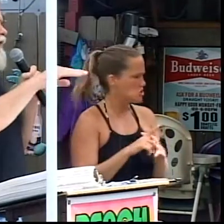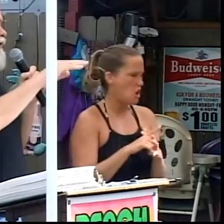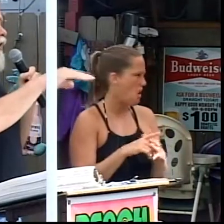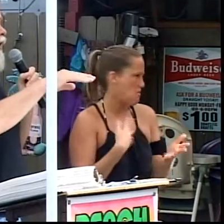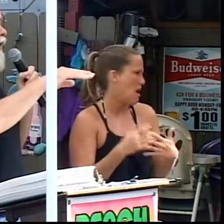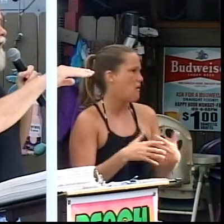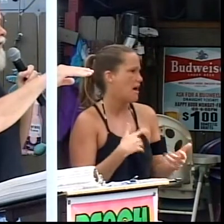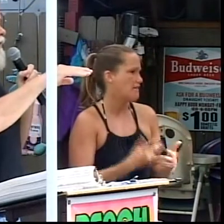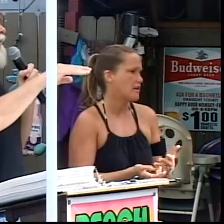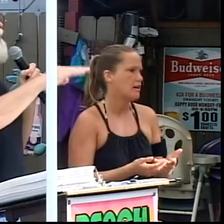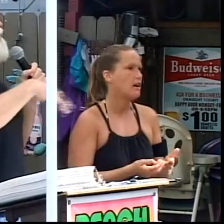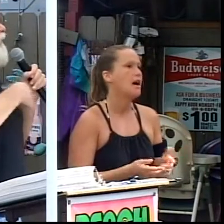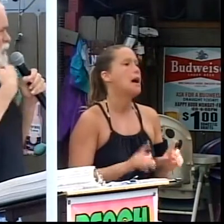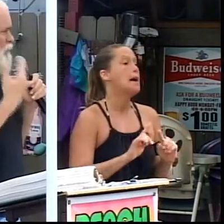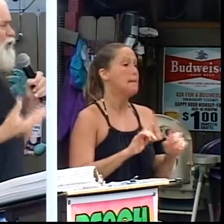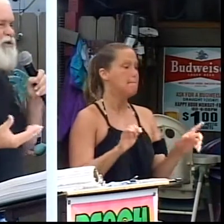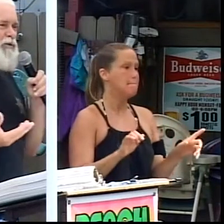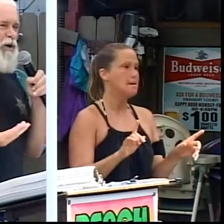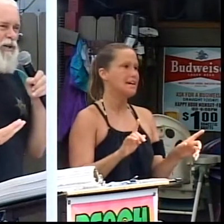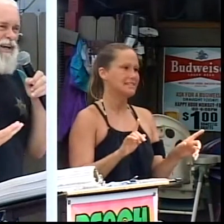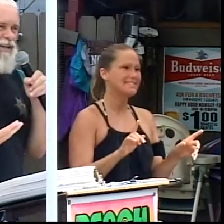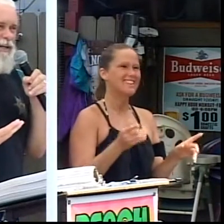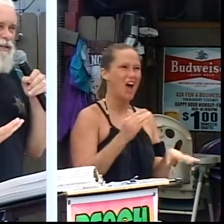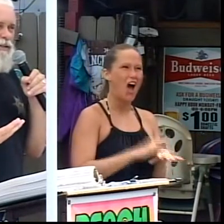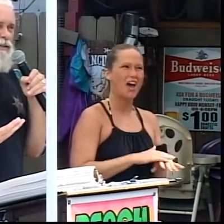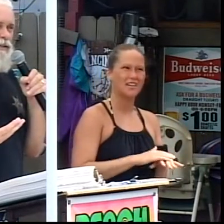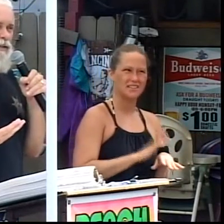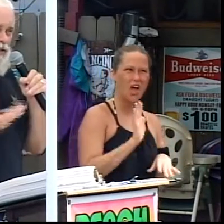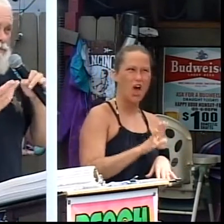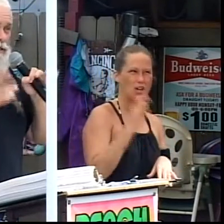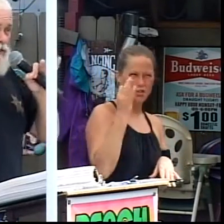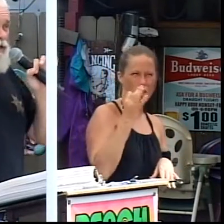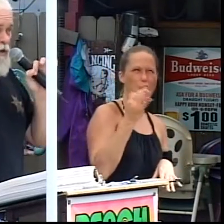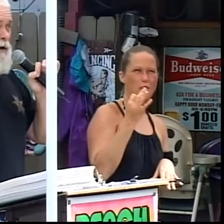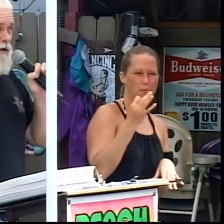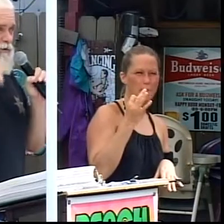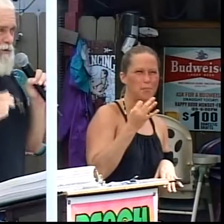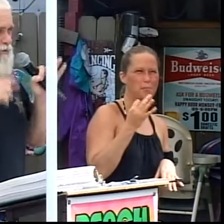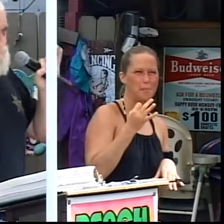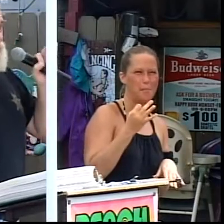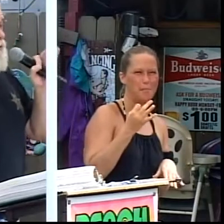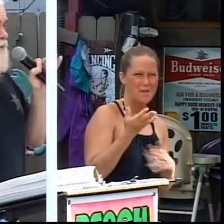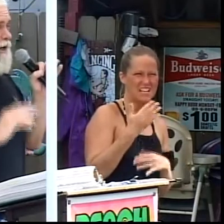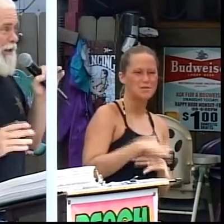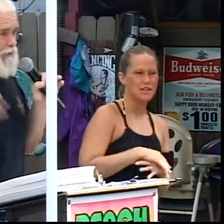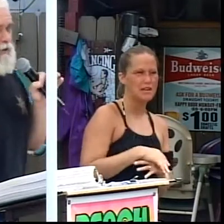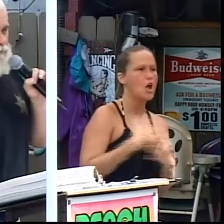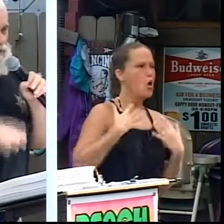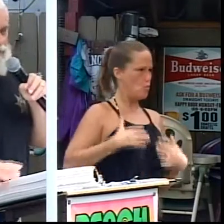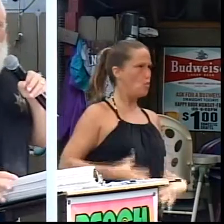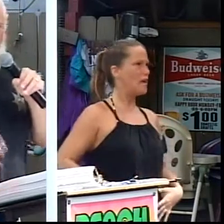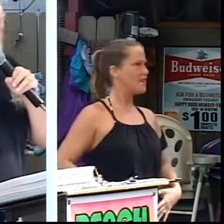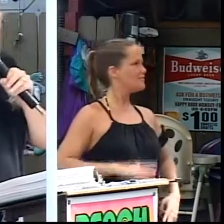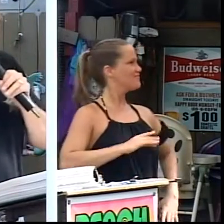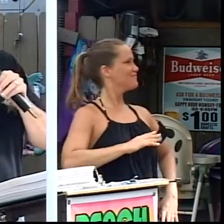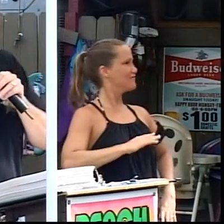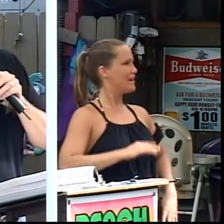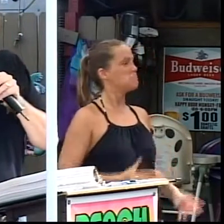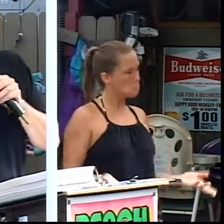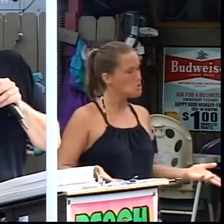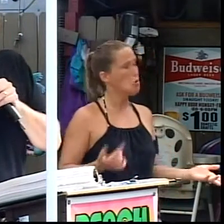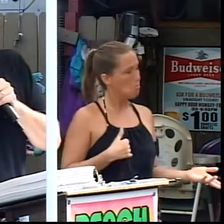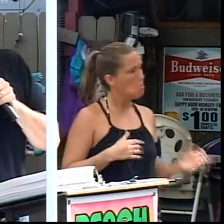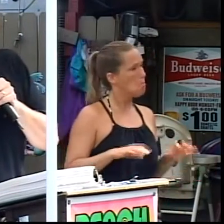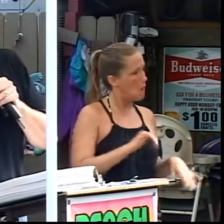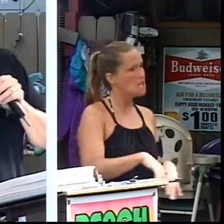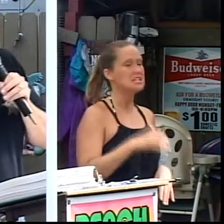it's your day to talk, why don't you put a suit on that day and come in like the pastor? Okay, like the pastor. And I put suits on.